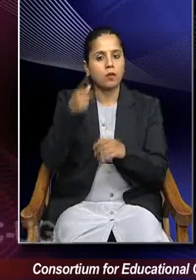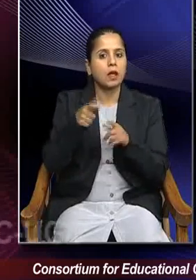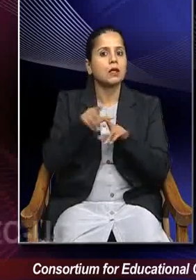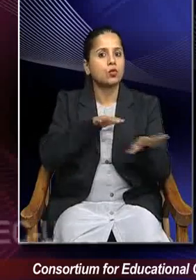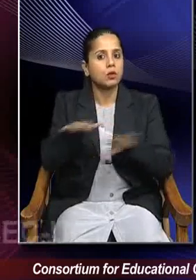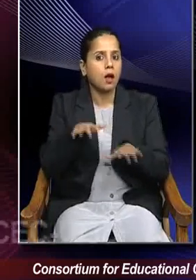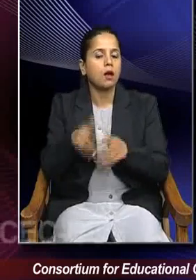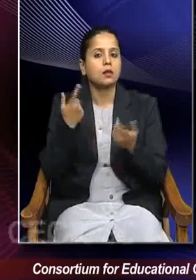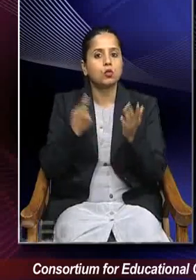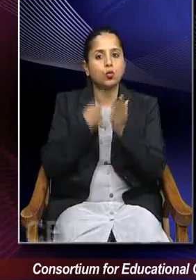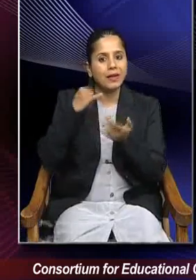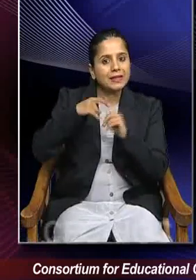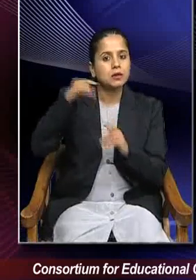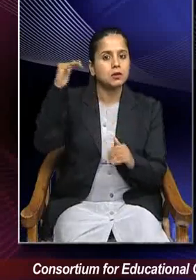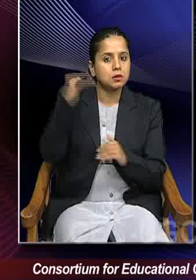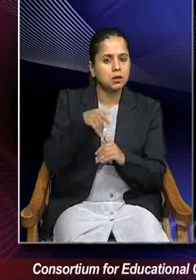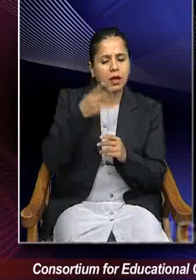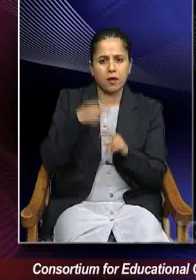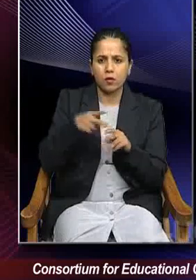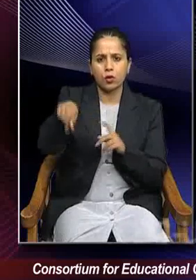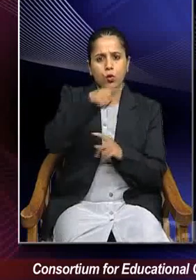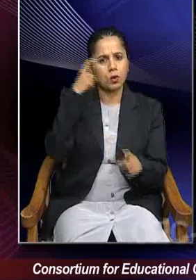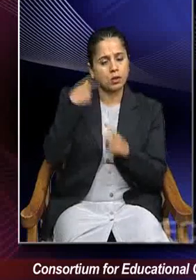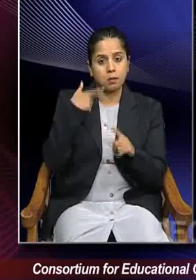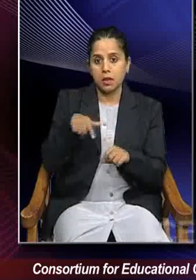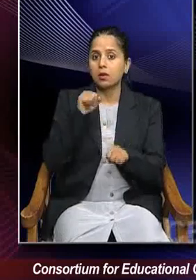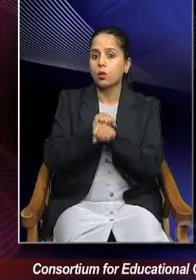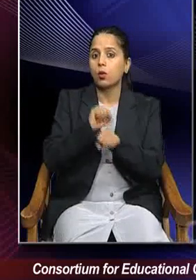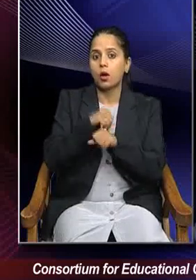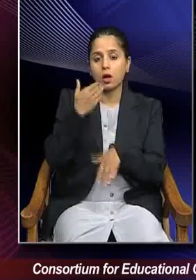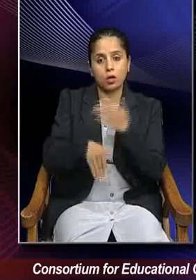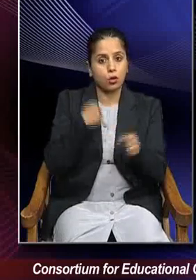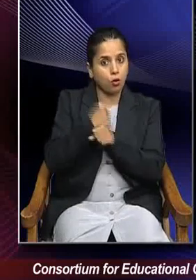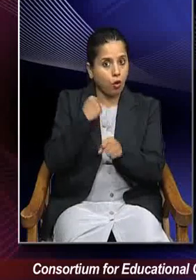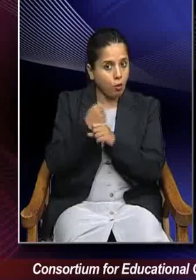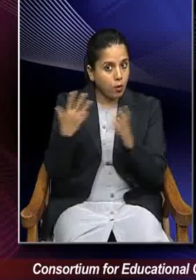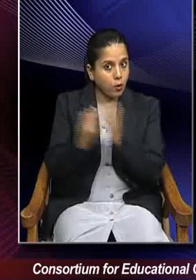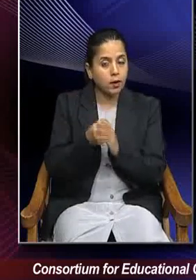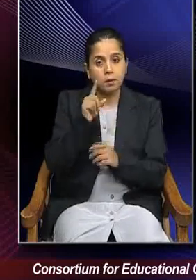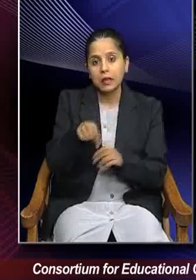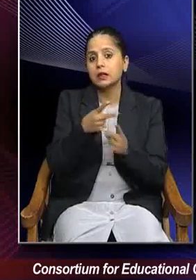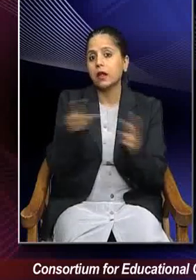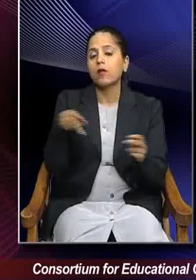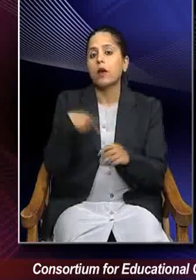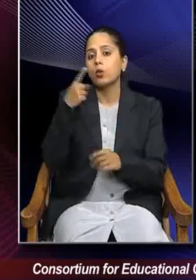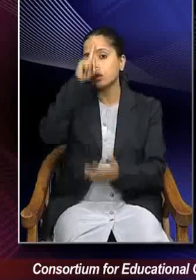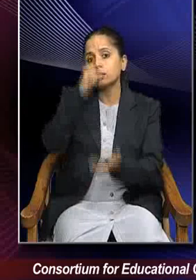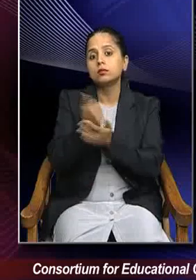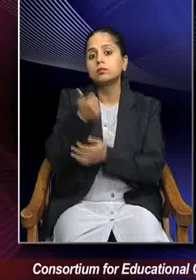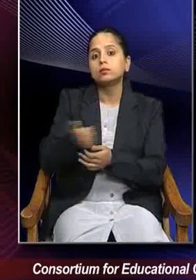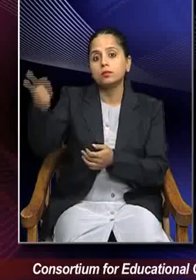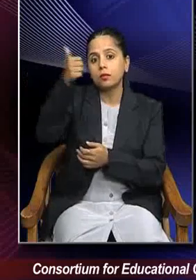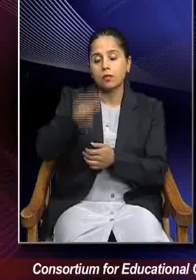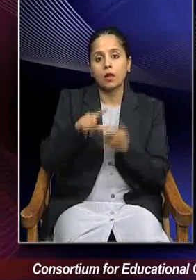risk reduction. If you think about resilience, we have to work with not only government but also different stakeholders. Through